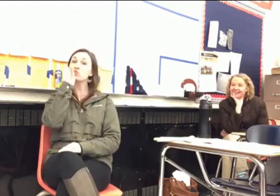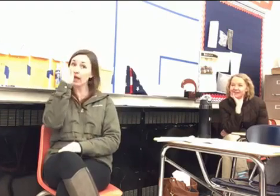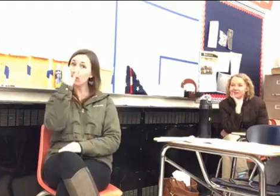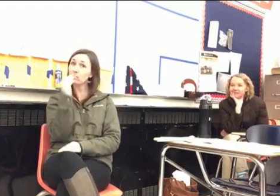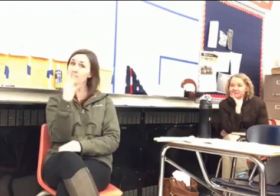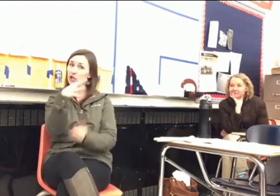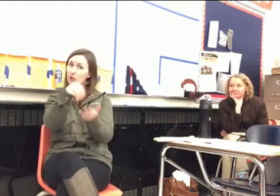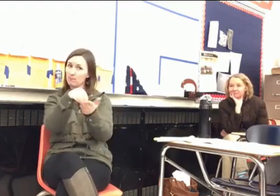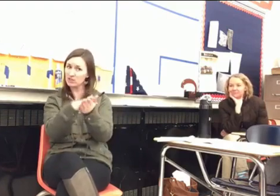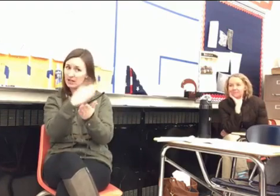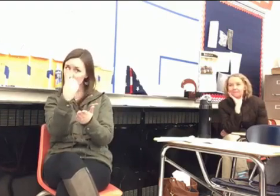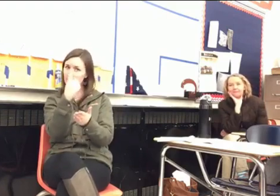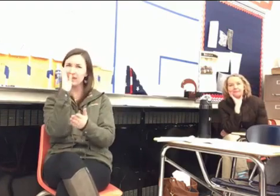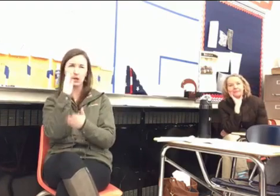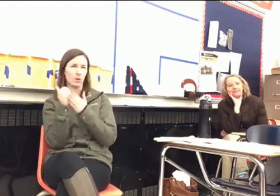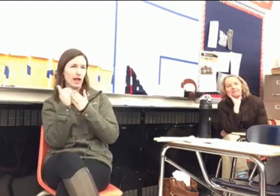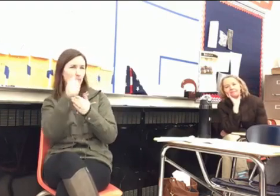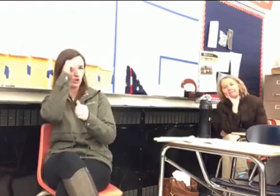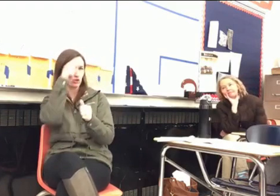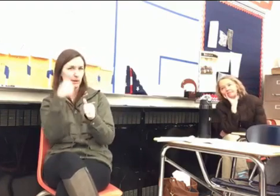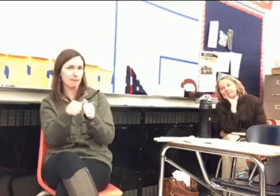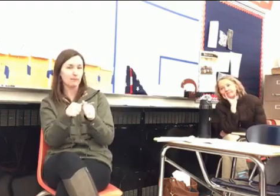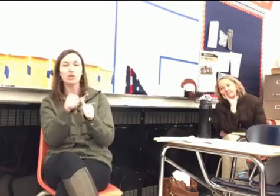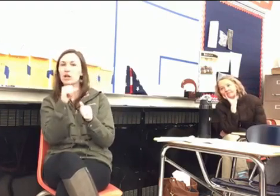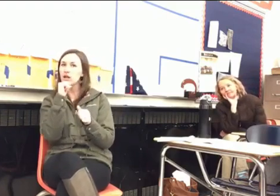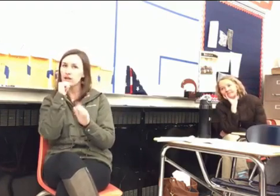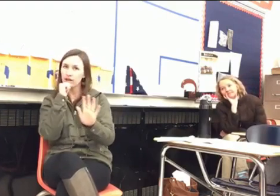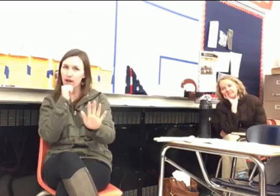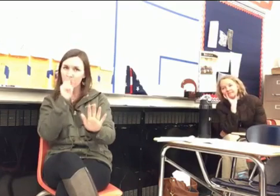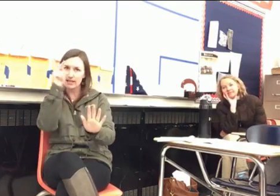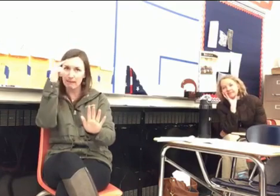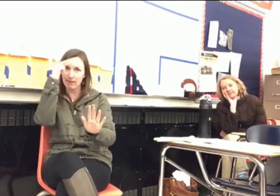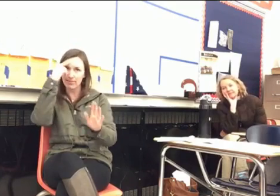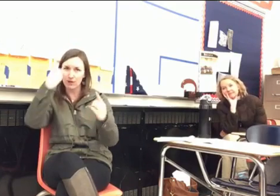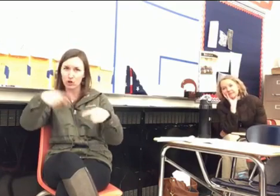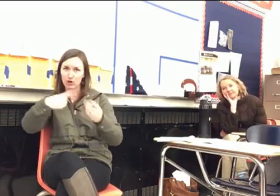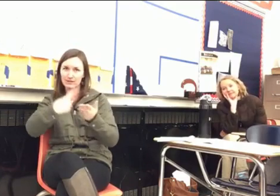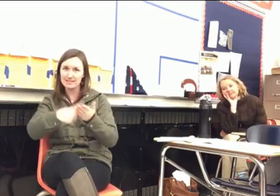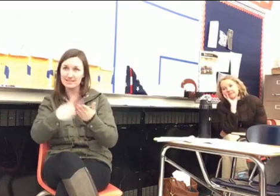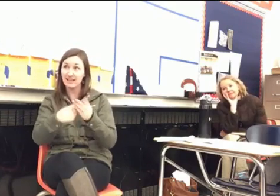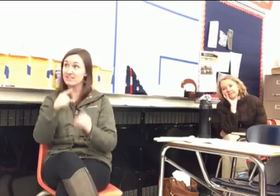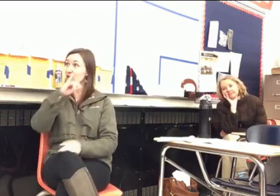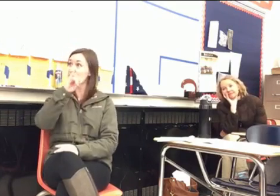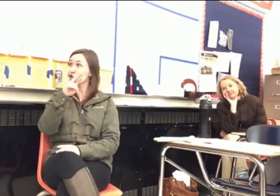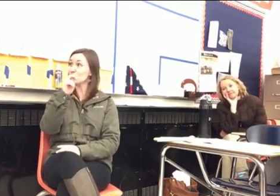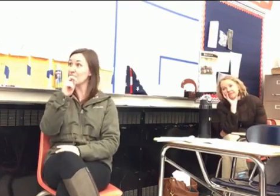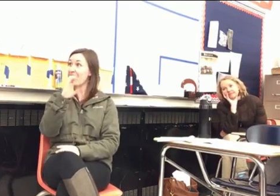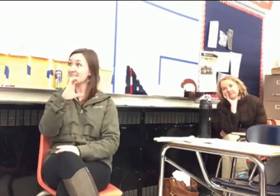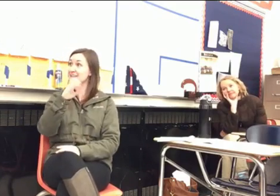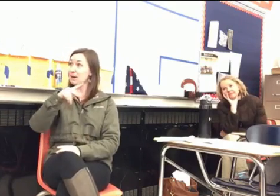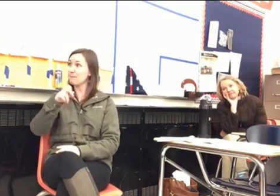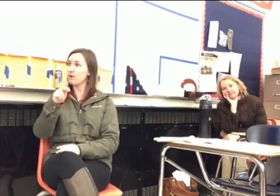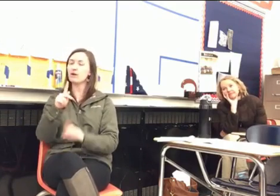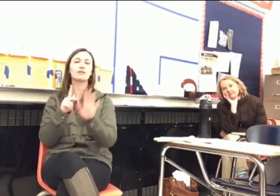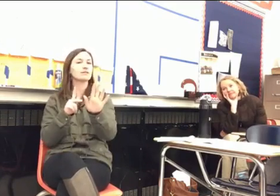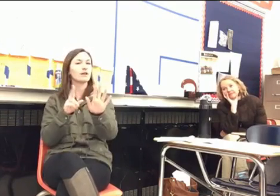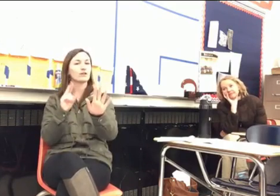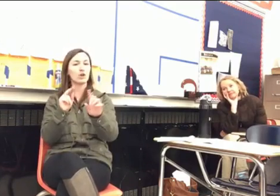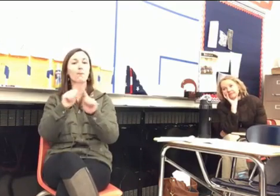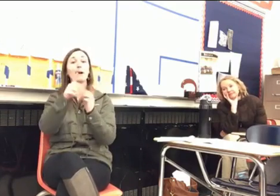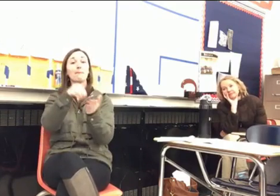reminder. It will trigger your memory. This is not a political discussion, though. Okay? No. if you will put next to this